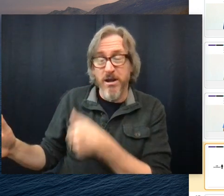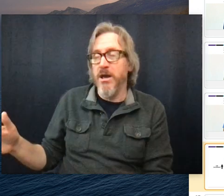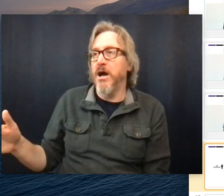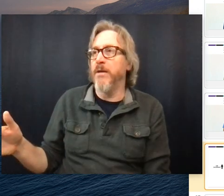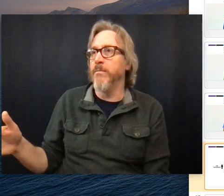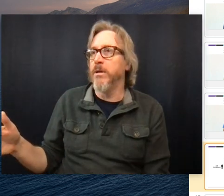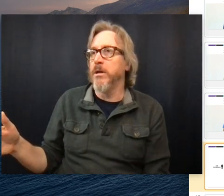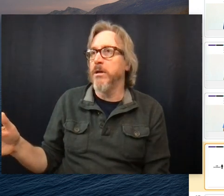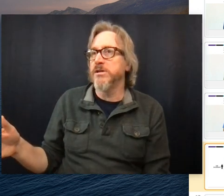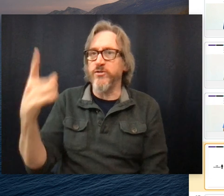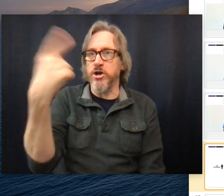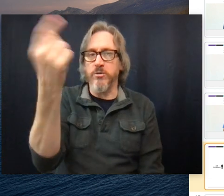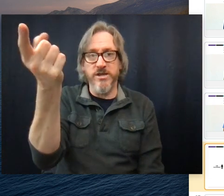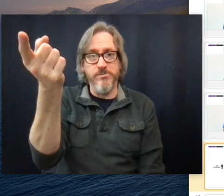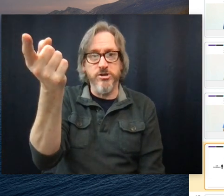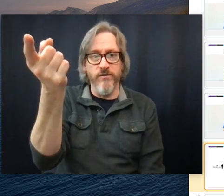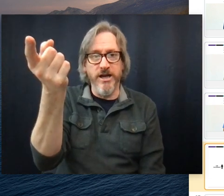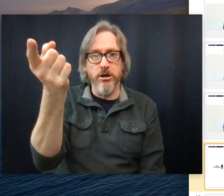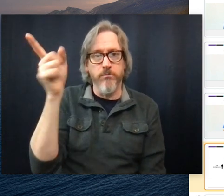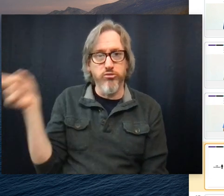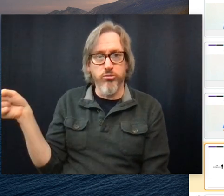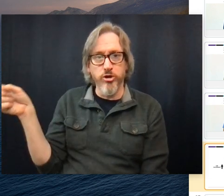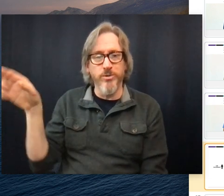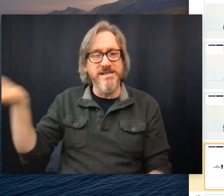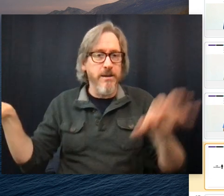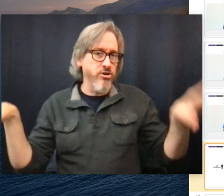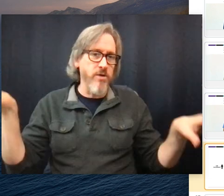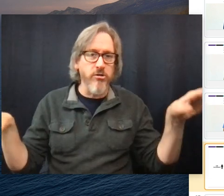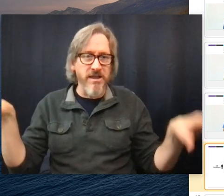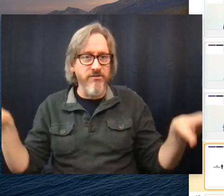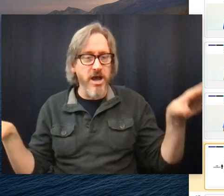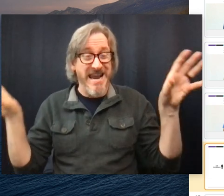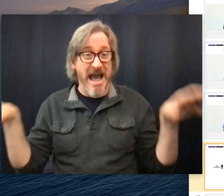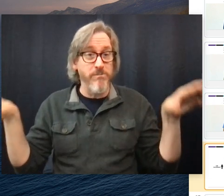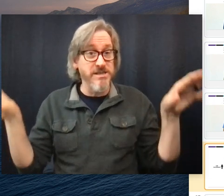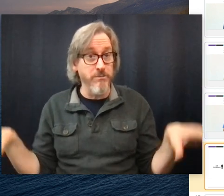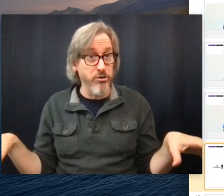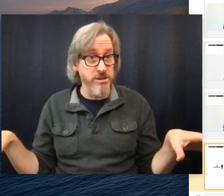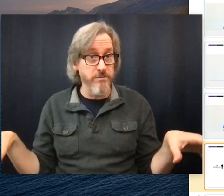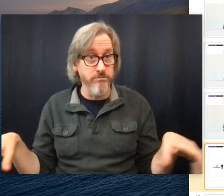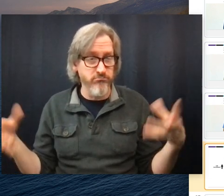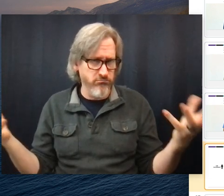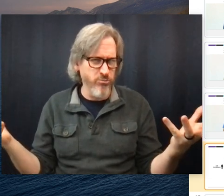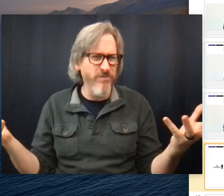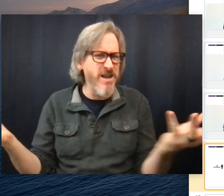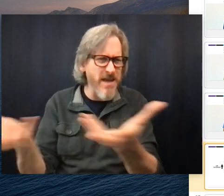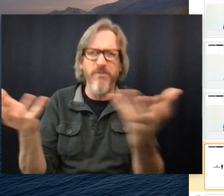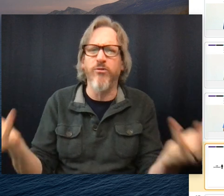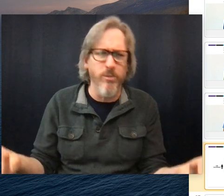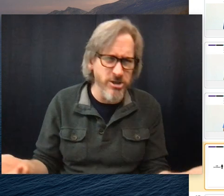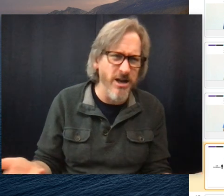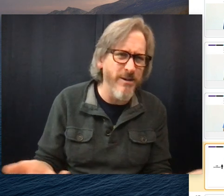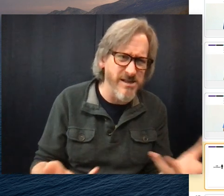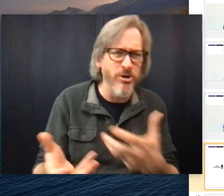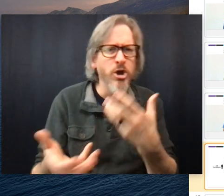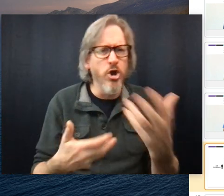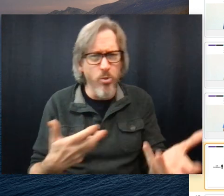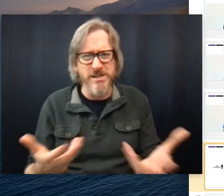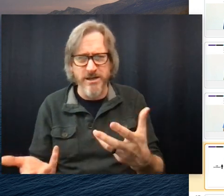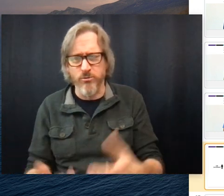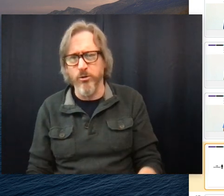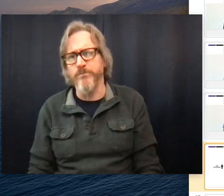anymore. So if you're talking with this person over here, you would set up to the right or left an absent person. We've done that before when talking about